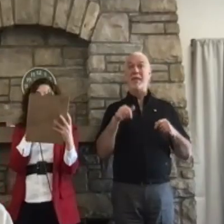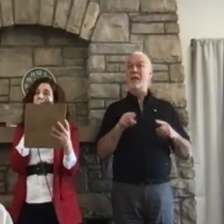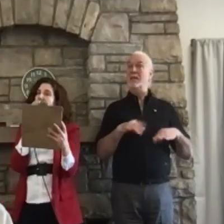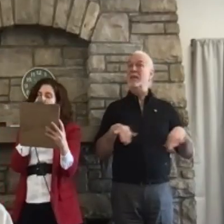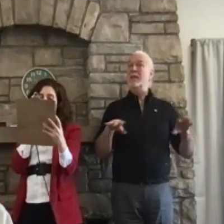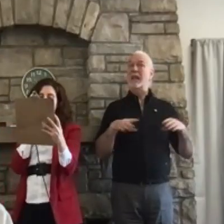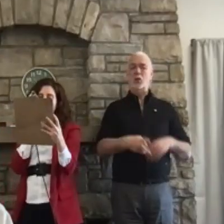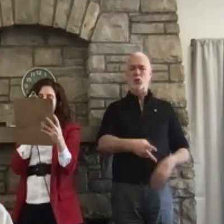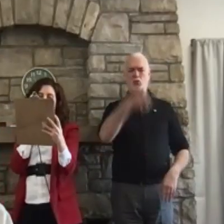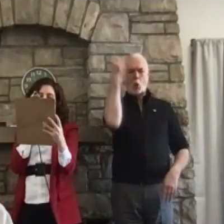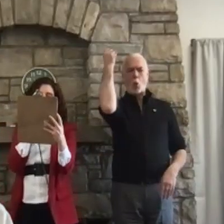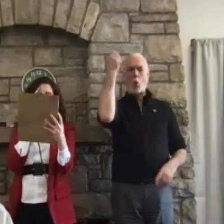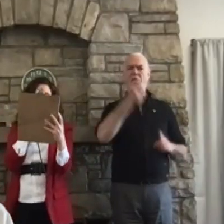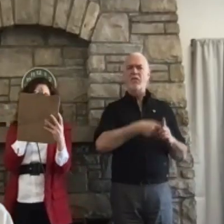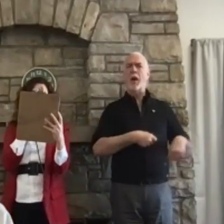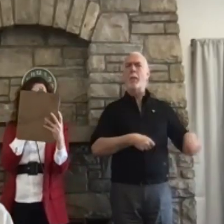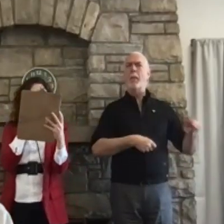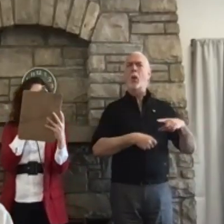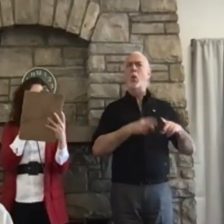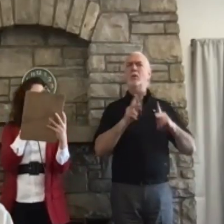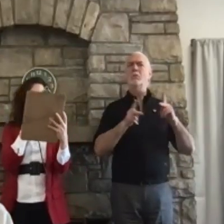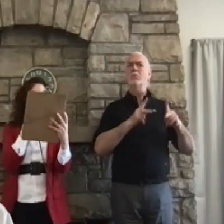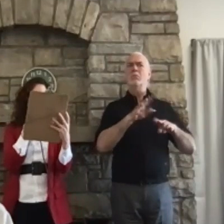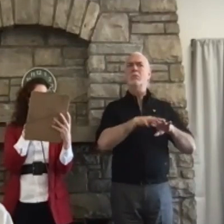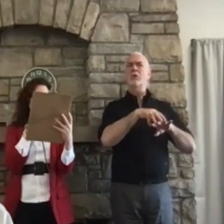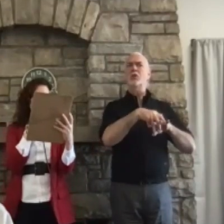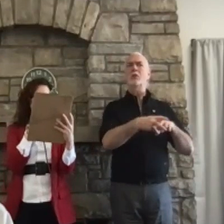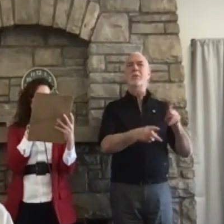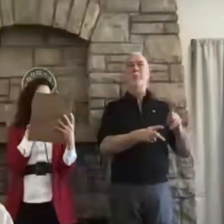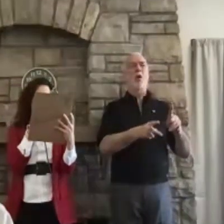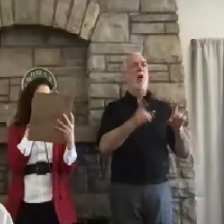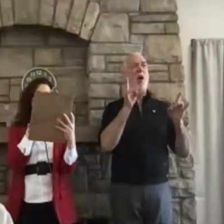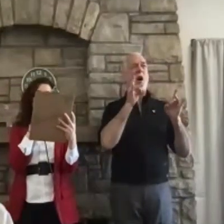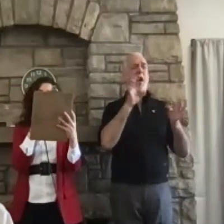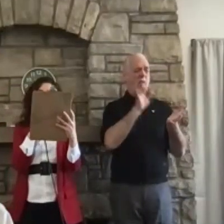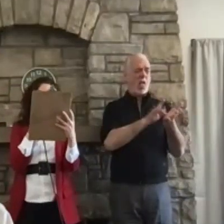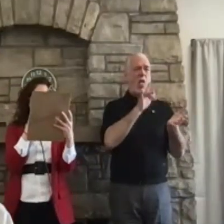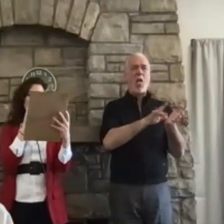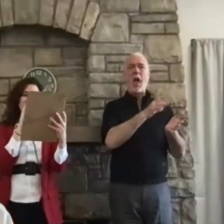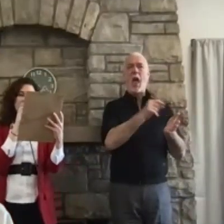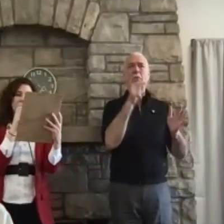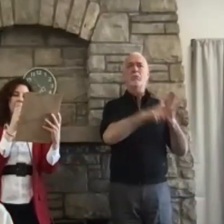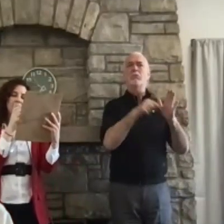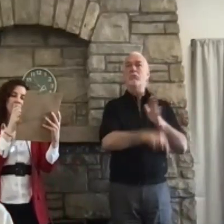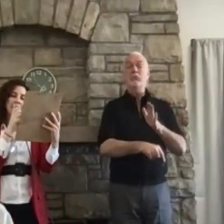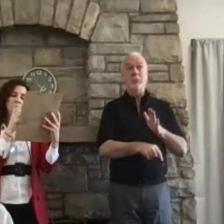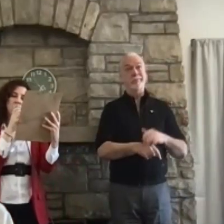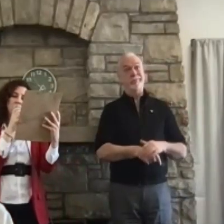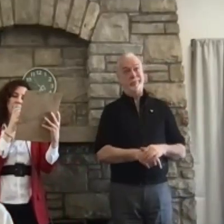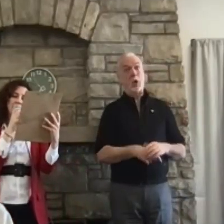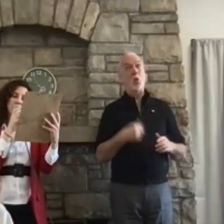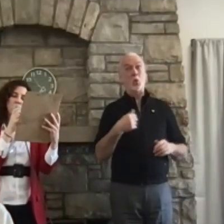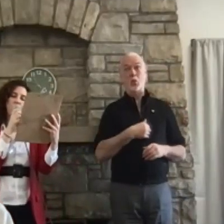was stolen from the Dakota through horrific exploitation and violence. Our groups recognize that